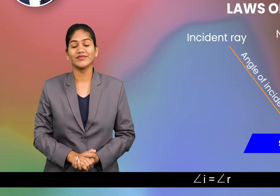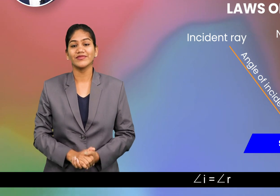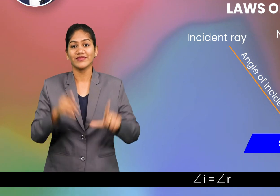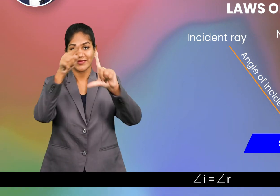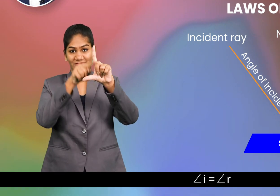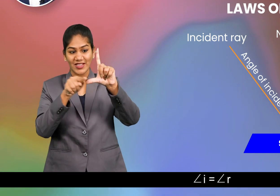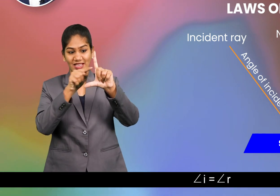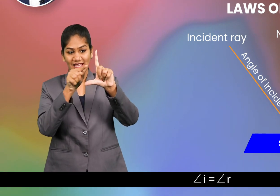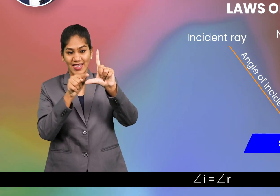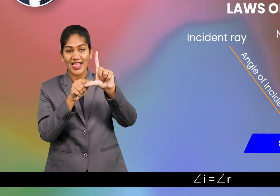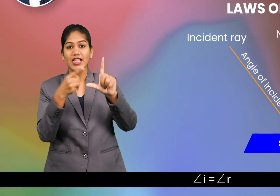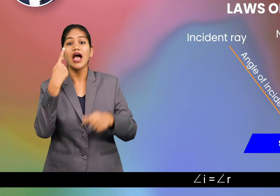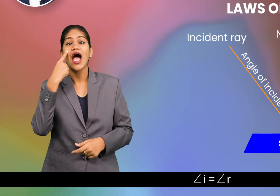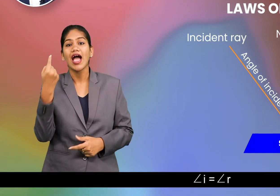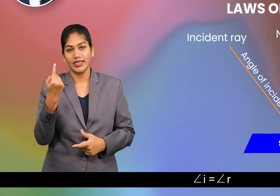Angle I